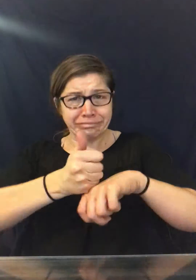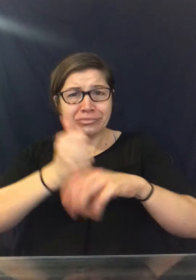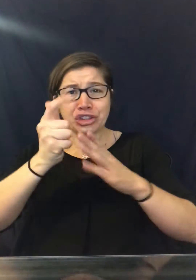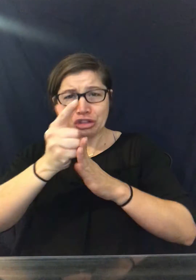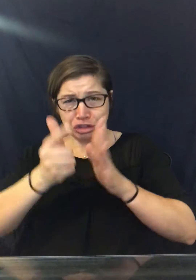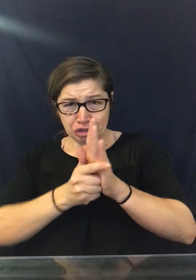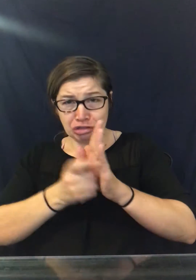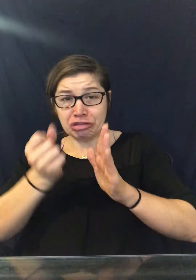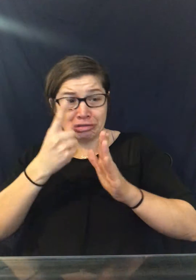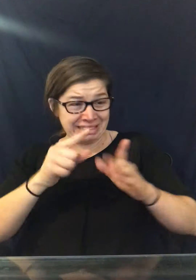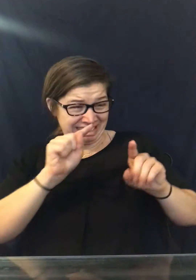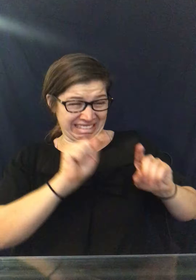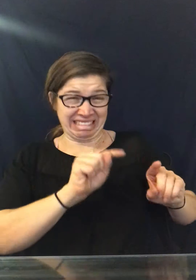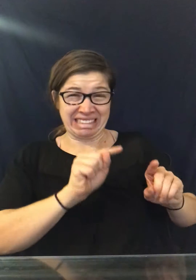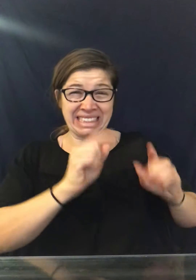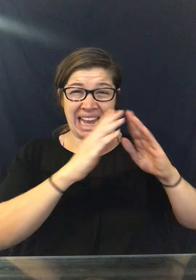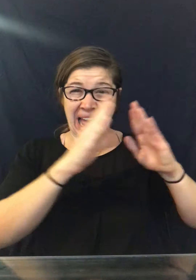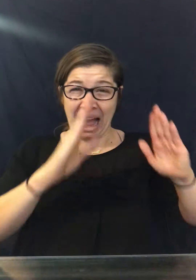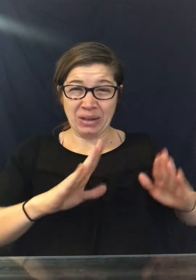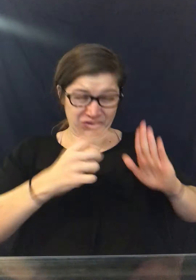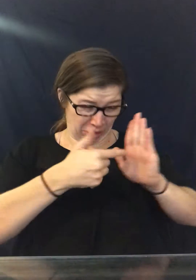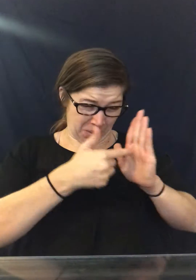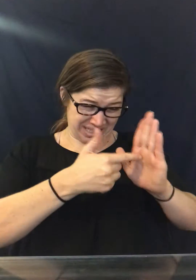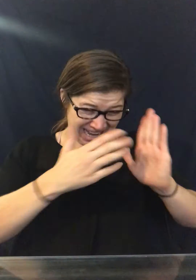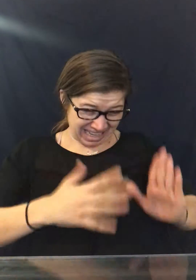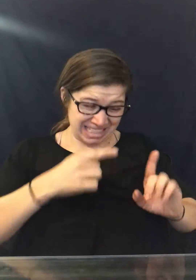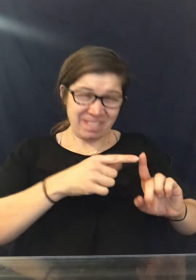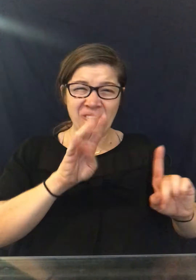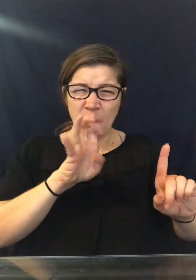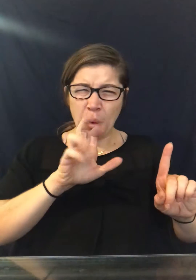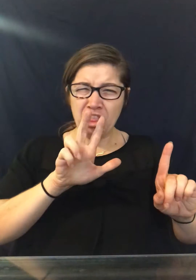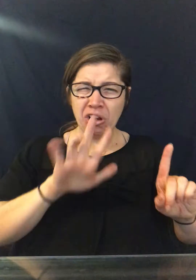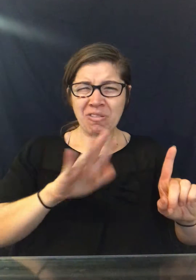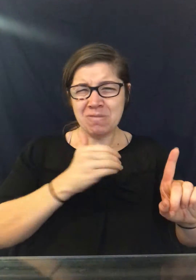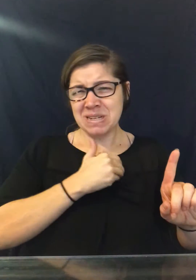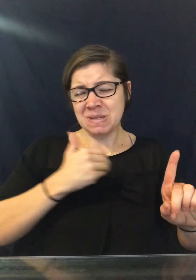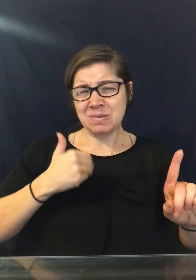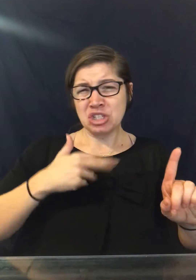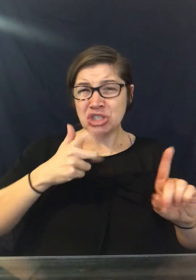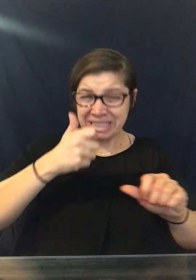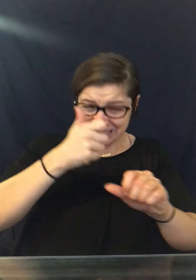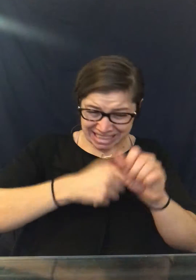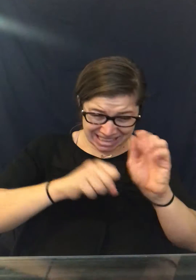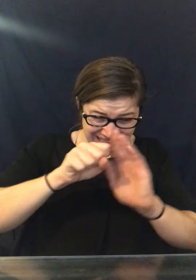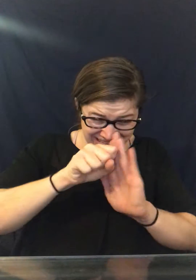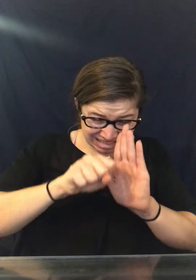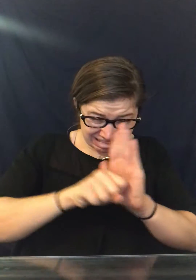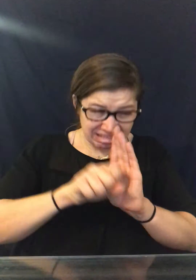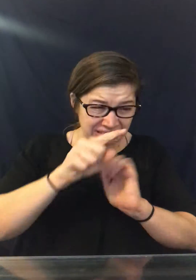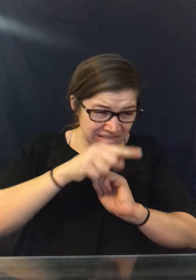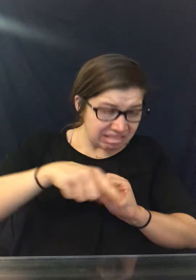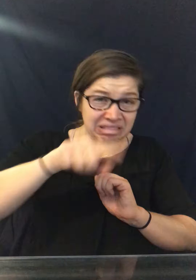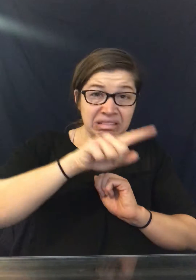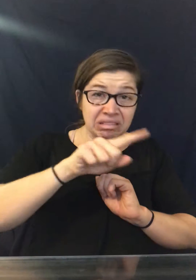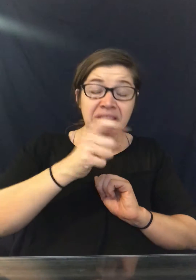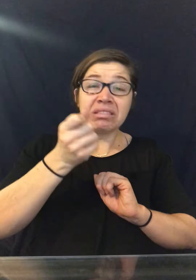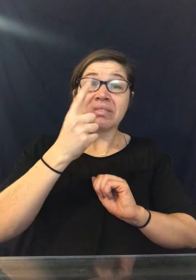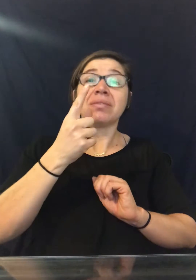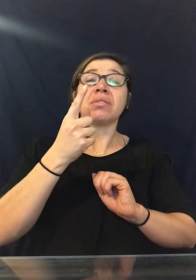with 435 members, in which each state has representation based on